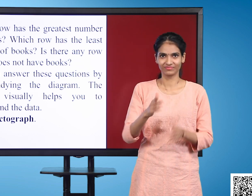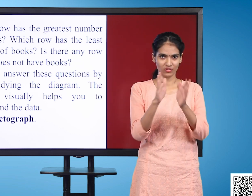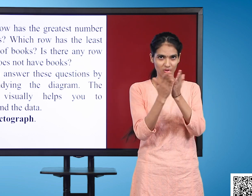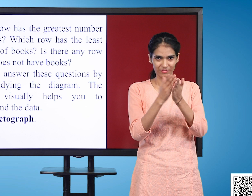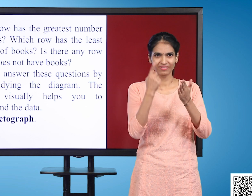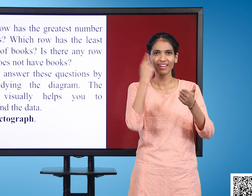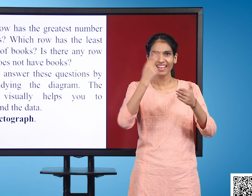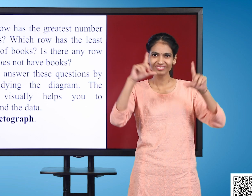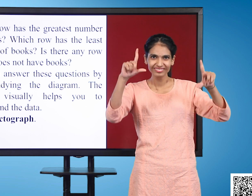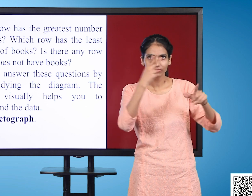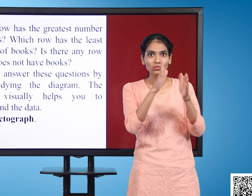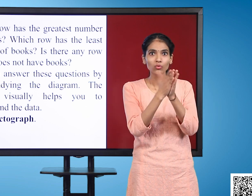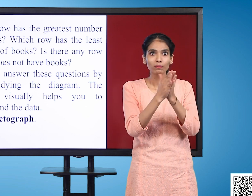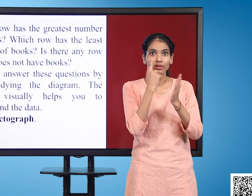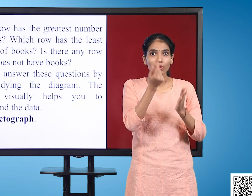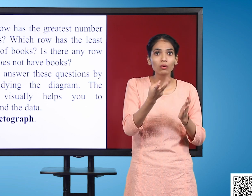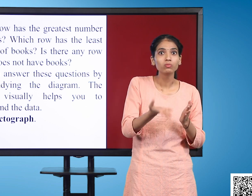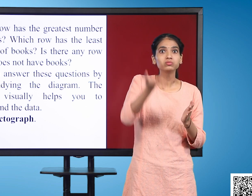Which row has the greatest number of books?